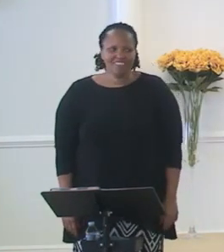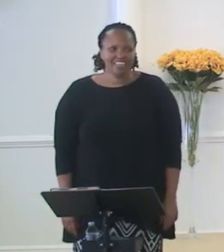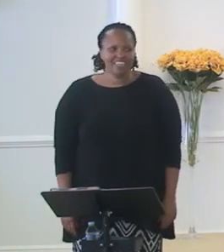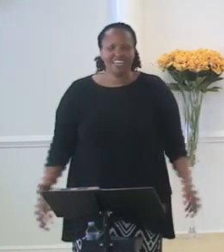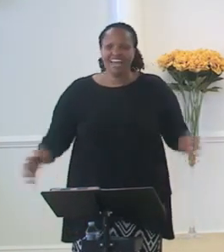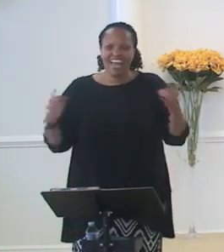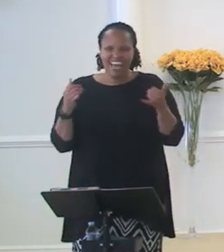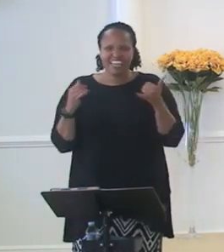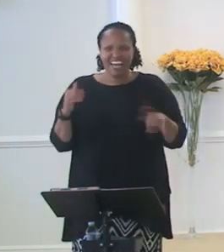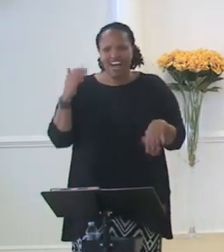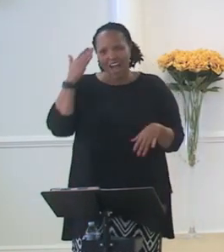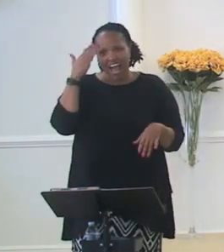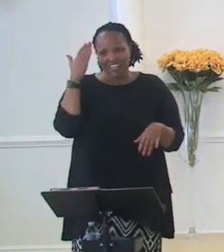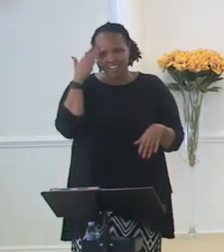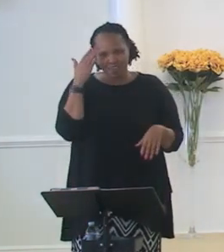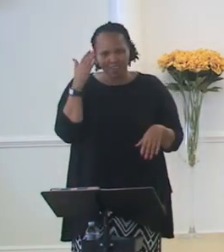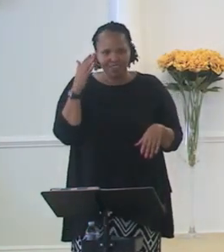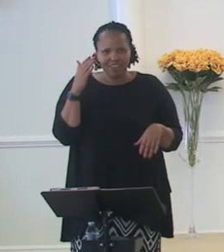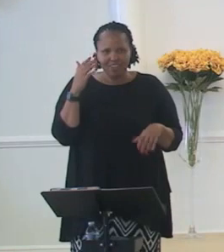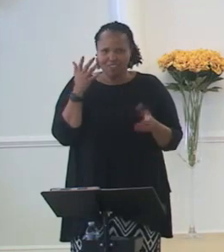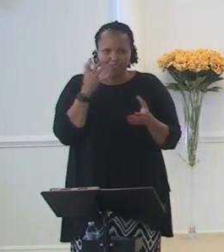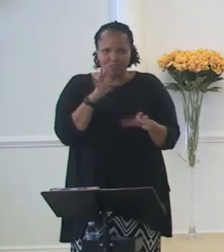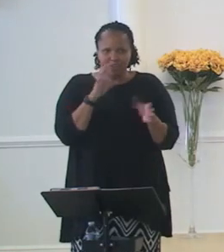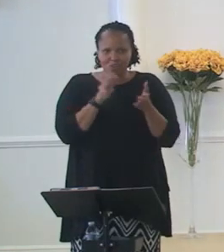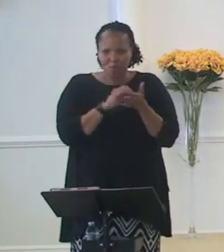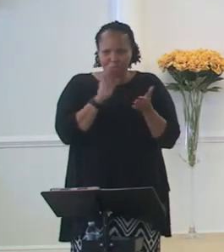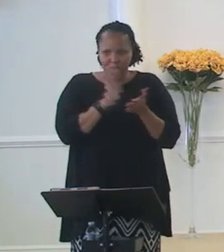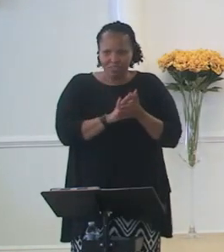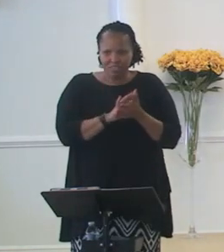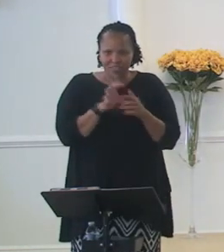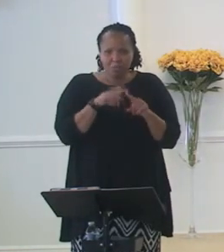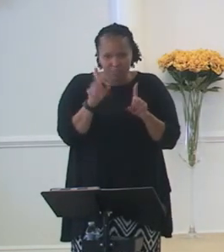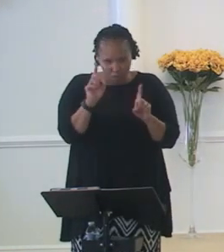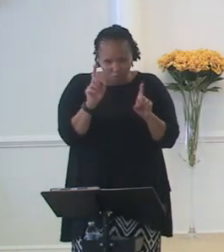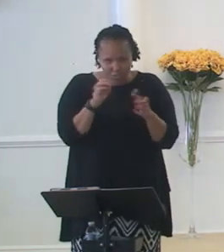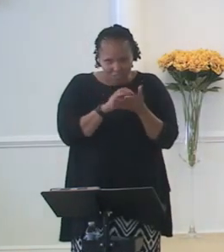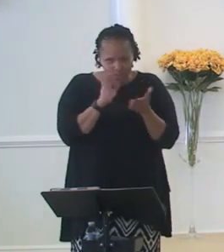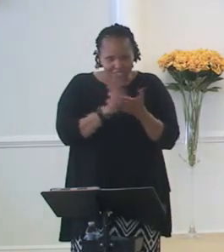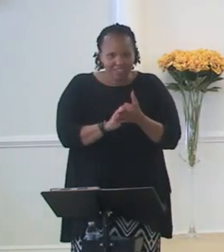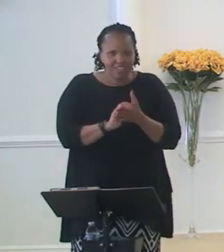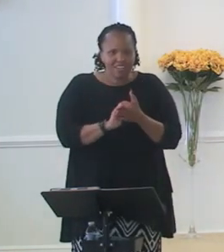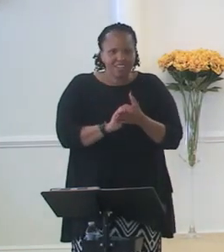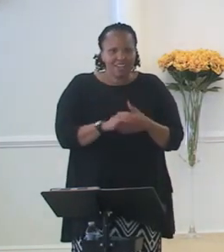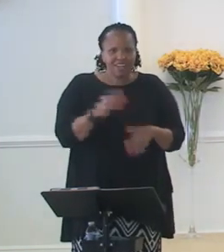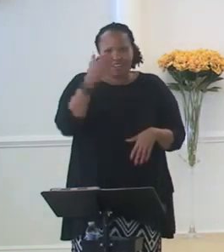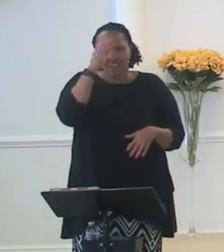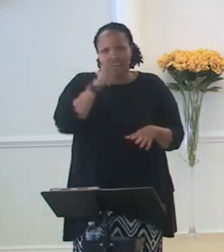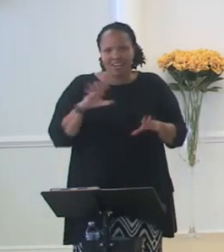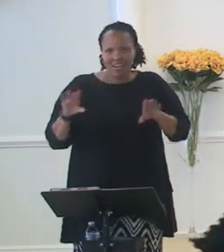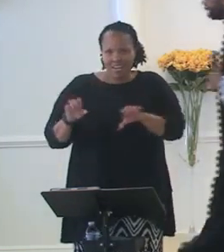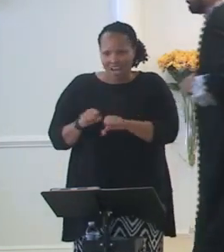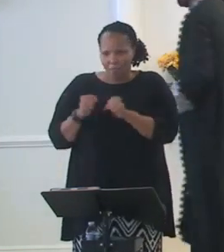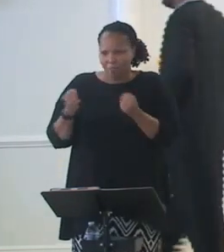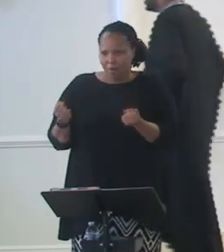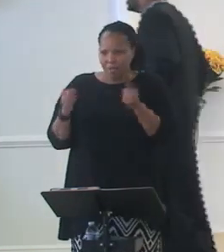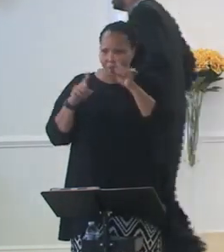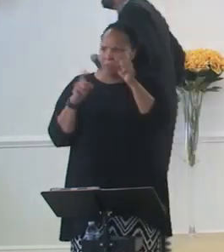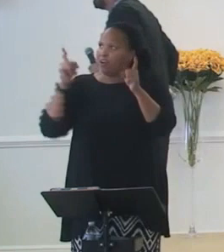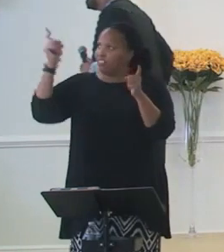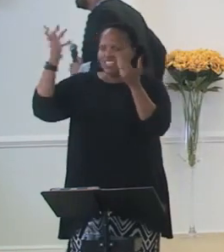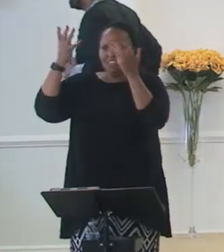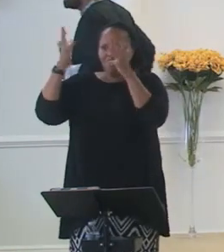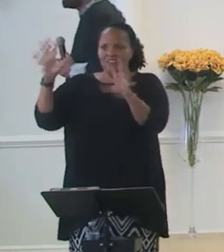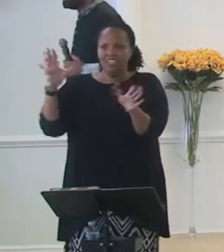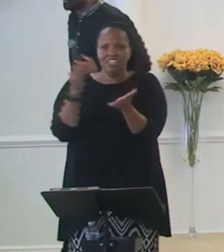Now, I know you ain't going to want to put this down, but you might as well put it down. God broke it because he bought it. My Lord.